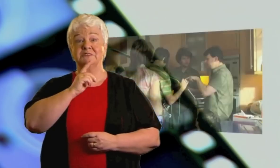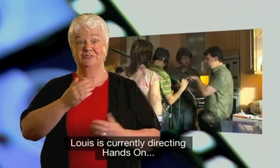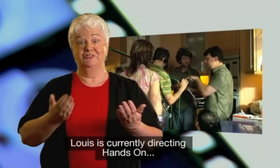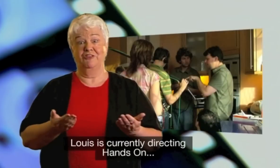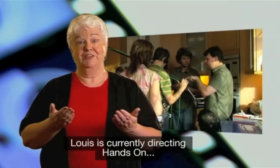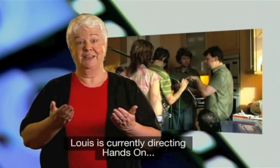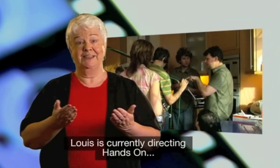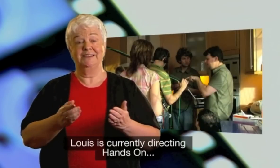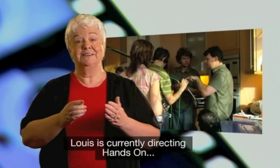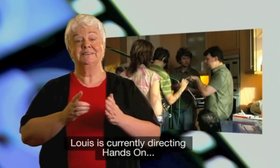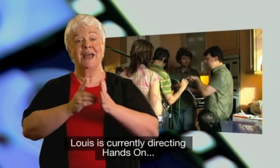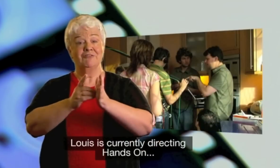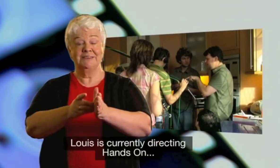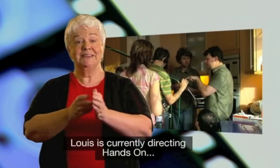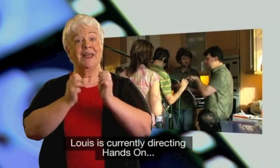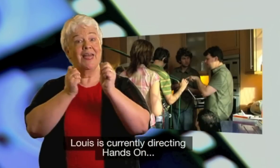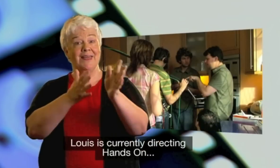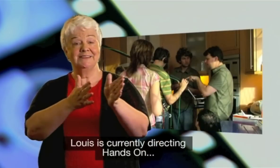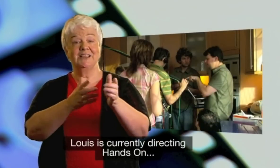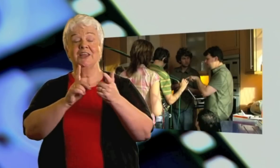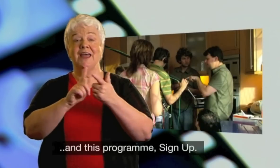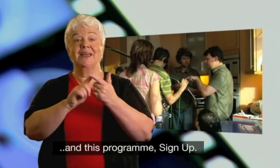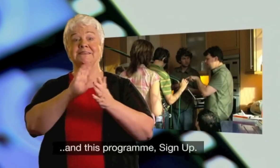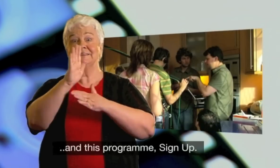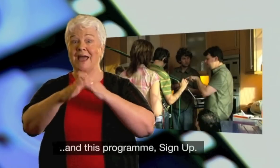Louis is currently directing Hands On and this program.